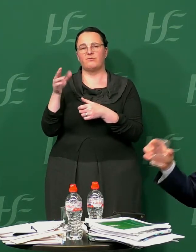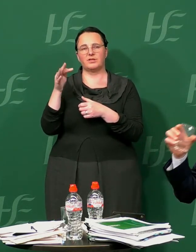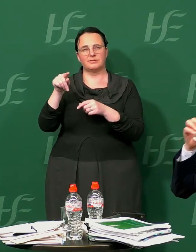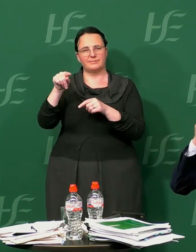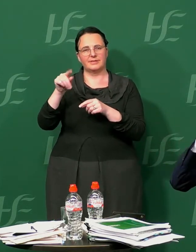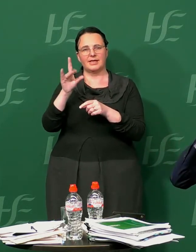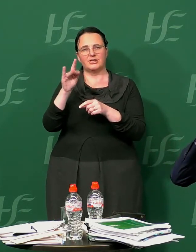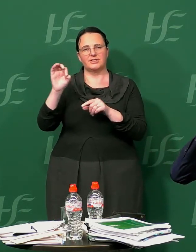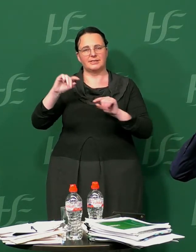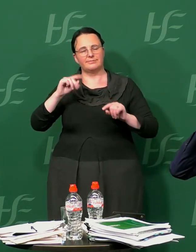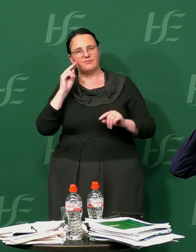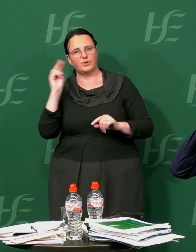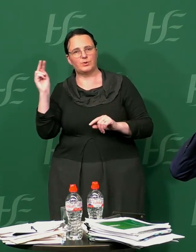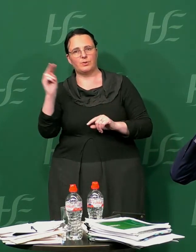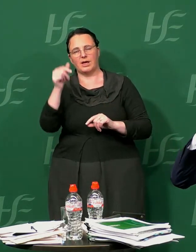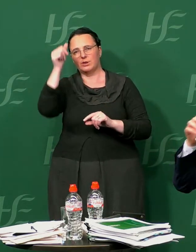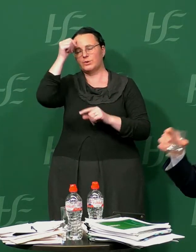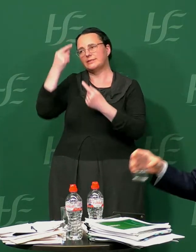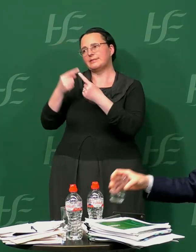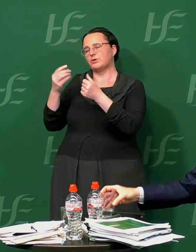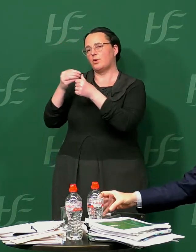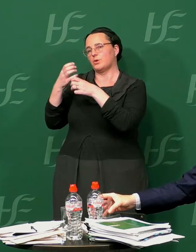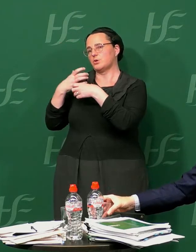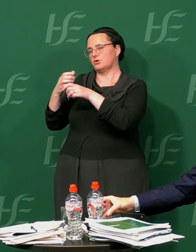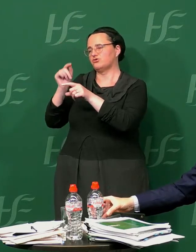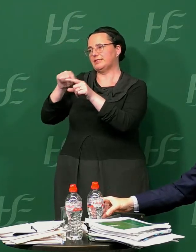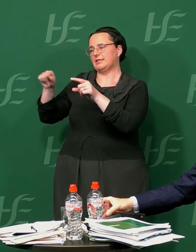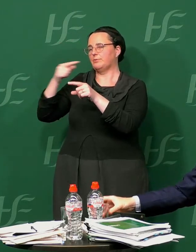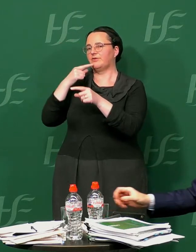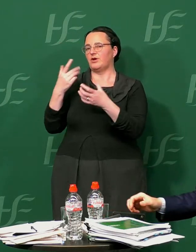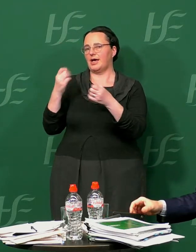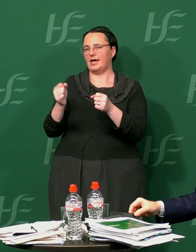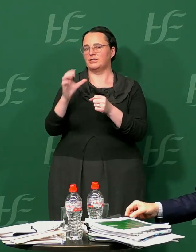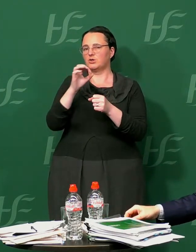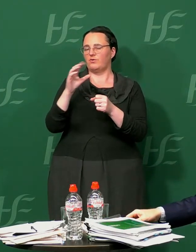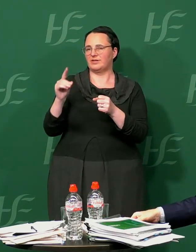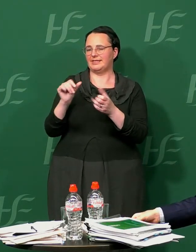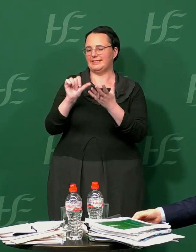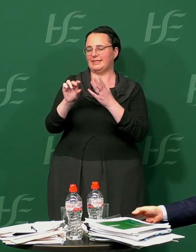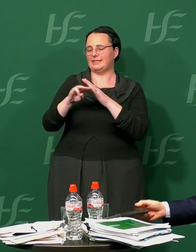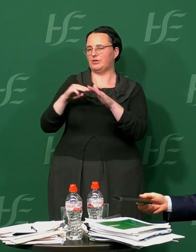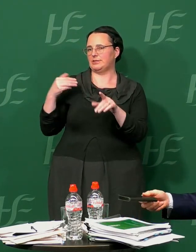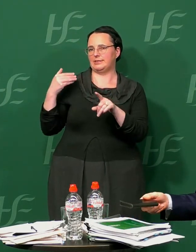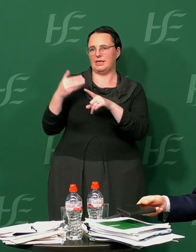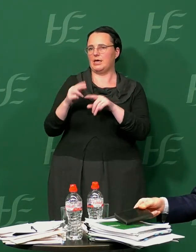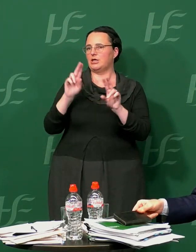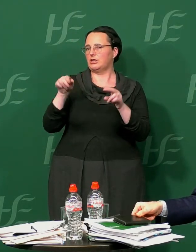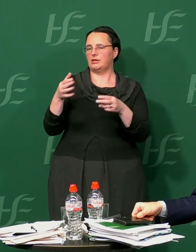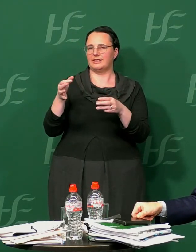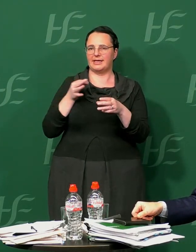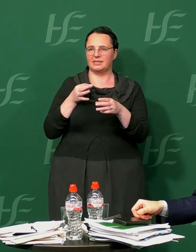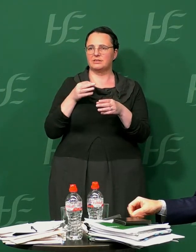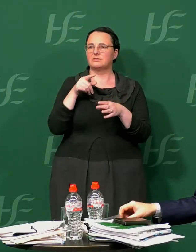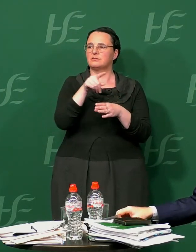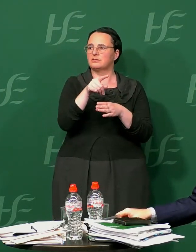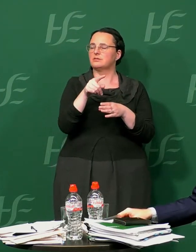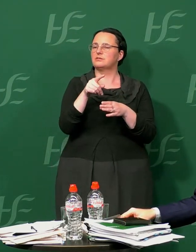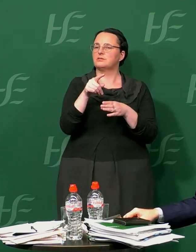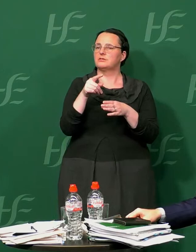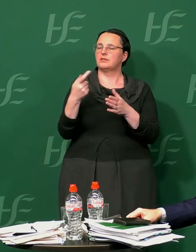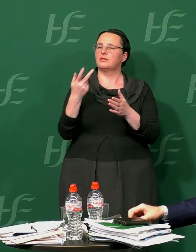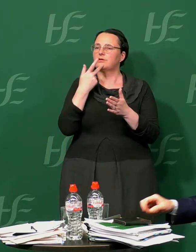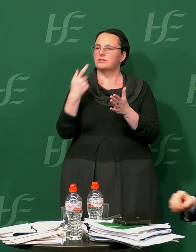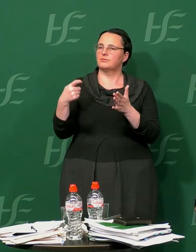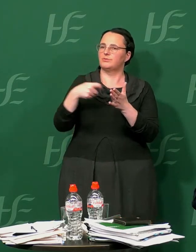it's different in other countries. I know the recommendation here is if you've had COVID within the last 6 months, you can't have your booster until 6 months have elapsed. That is different